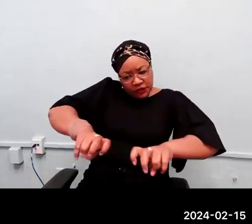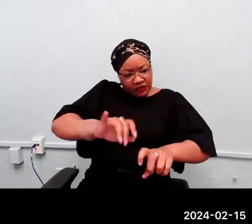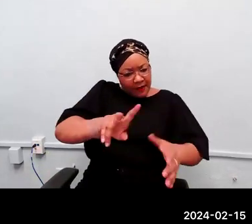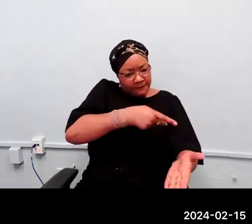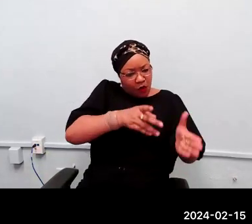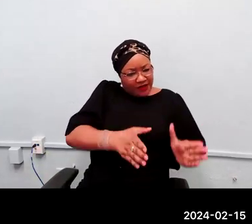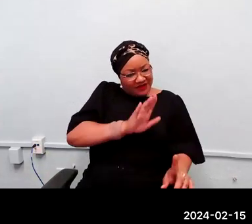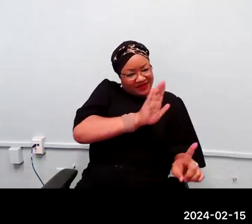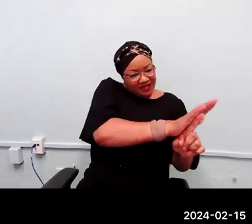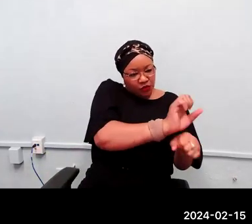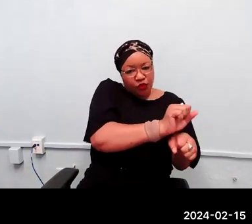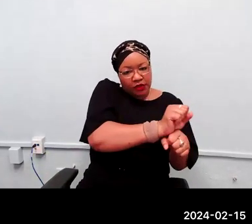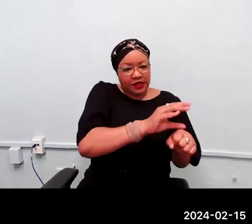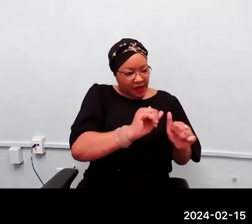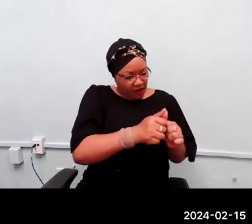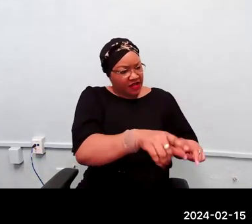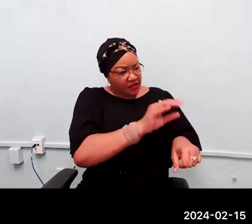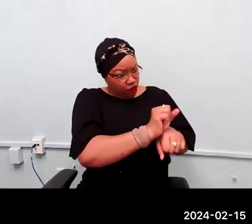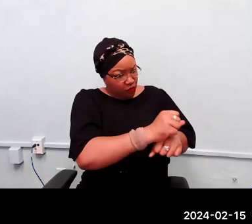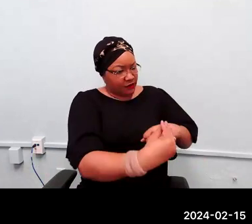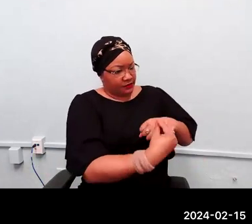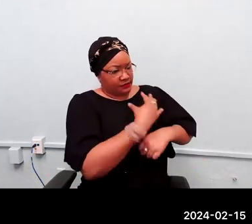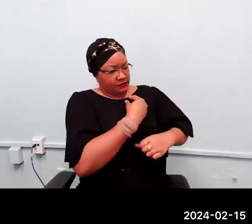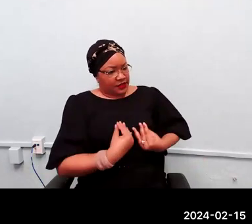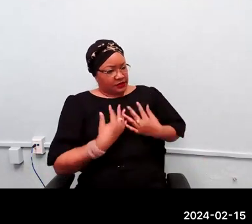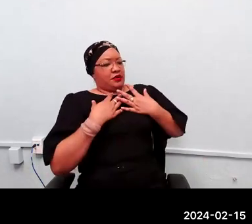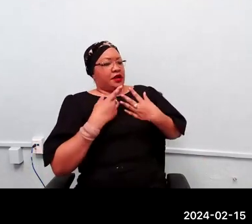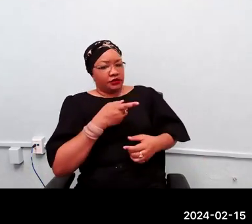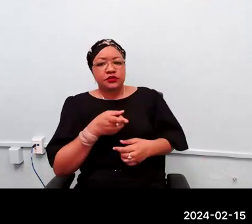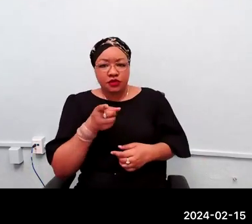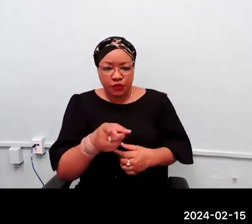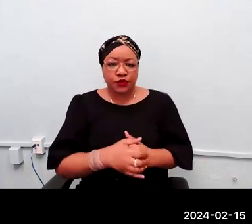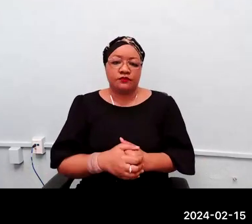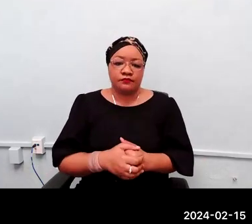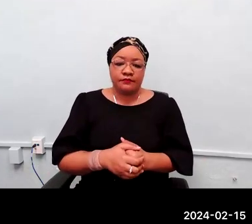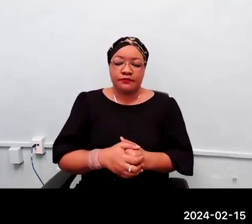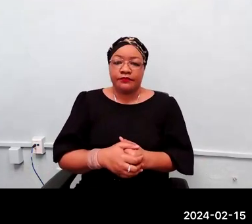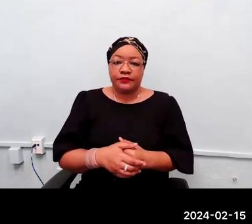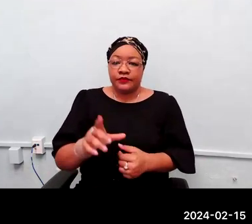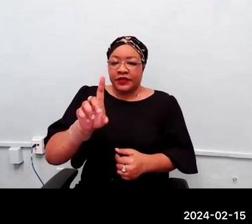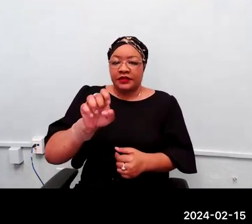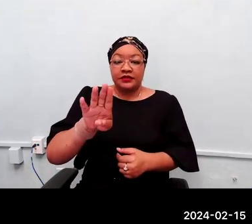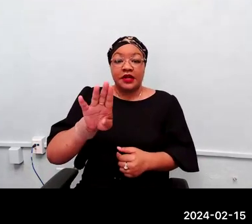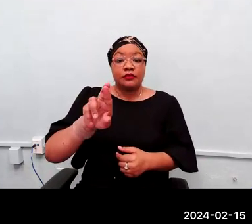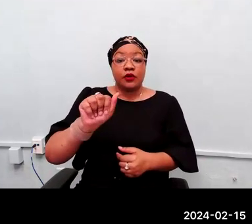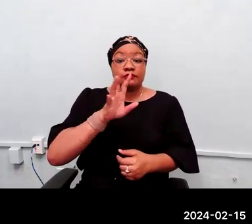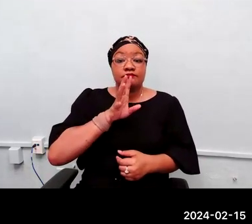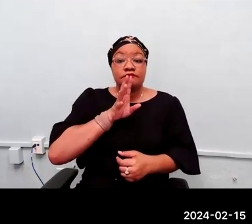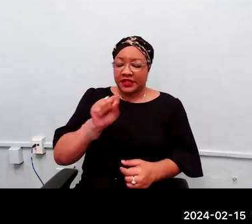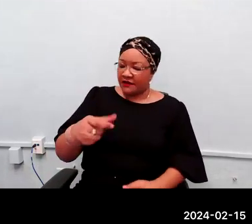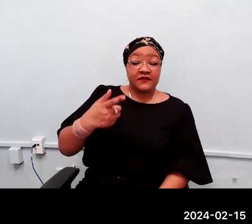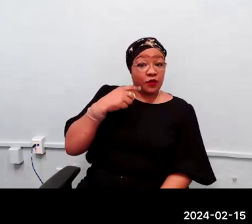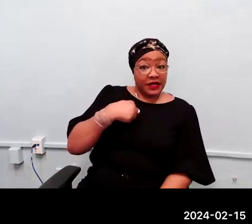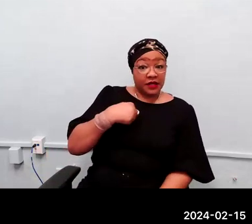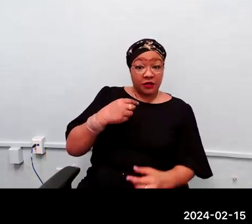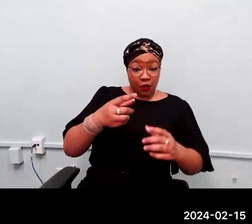Yeah. The story, you know, to me, the stories are what's